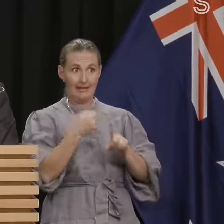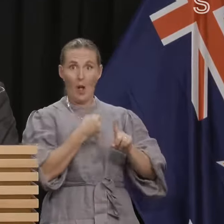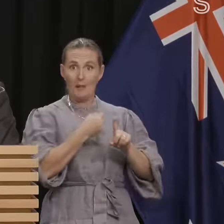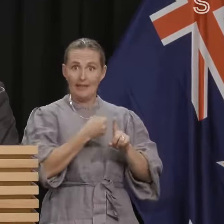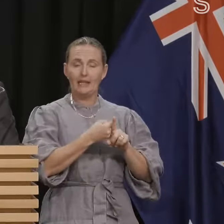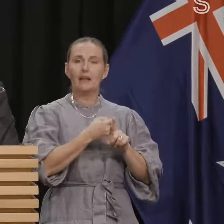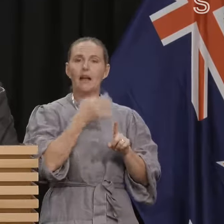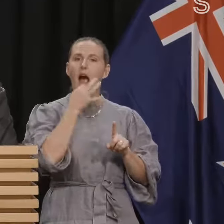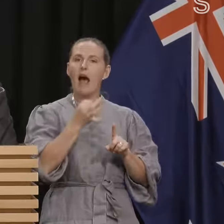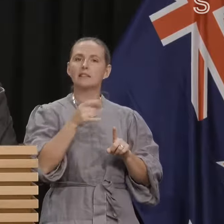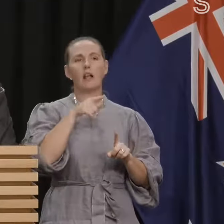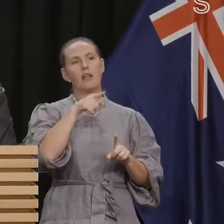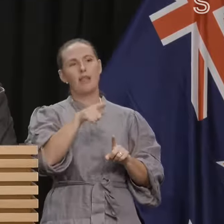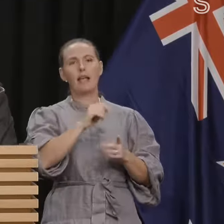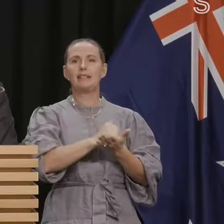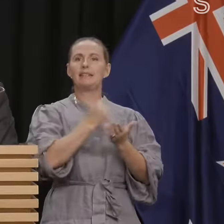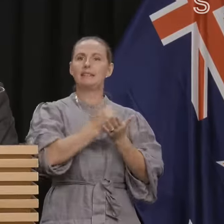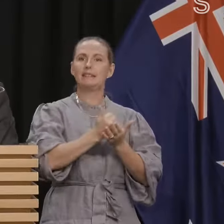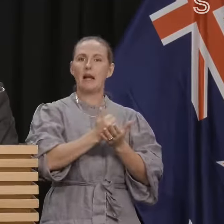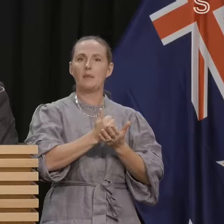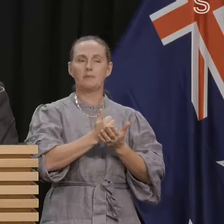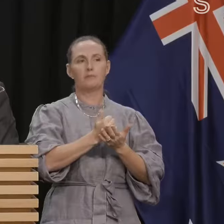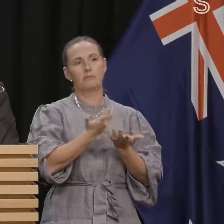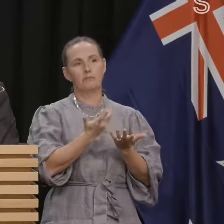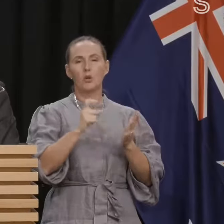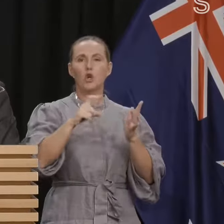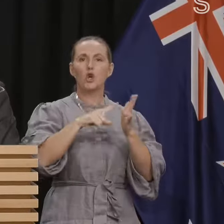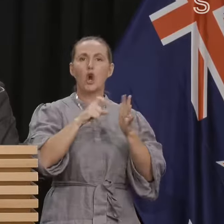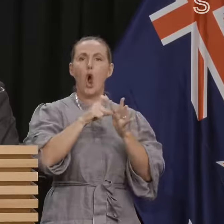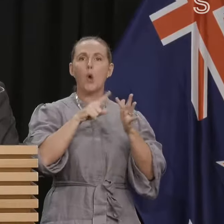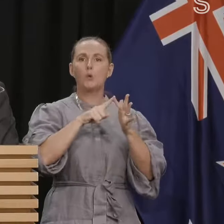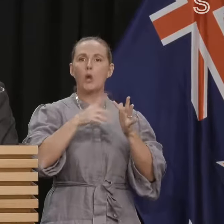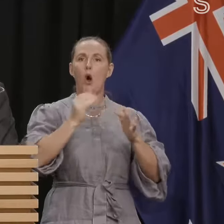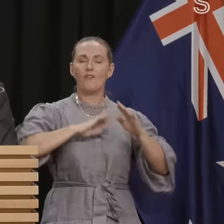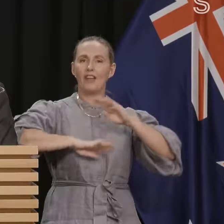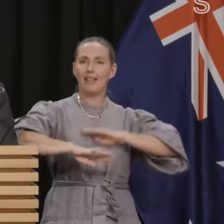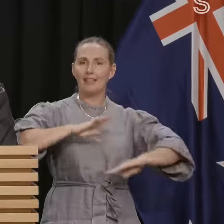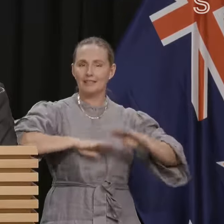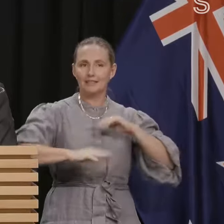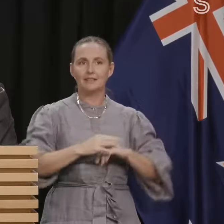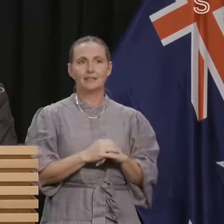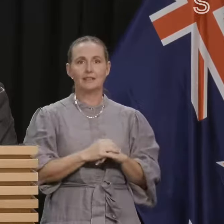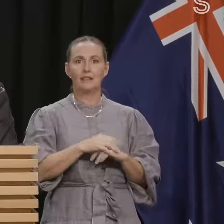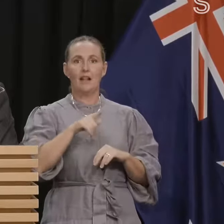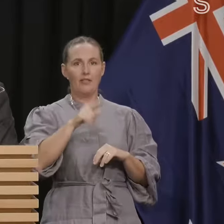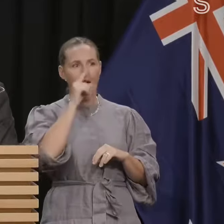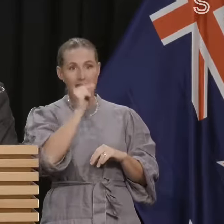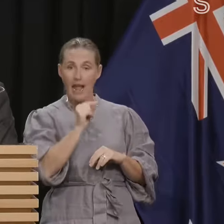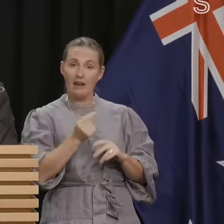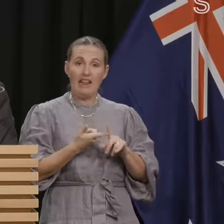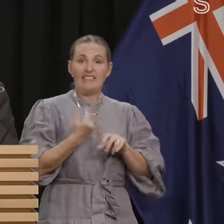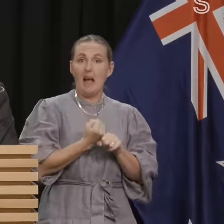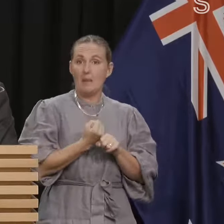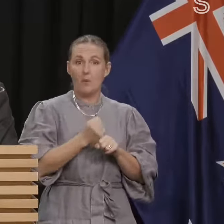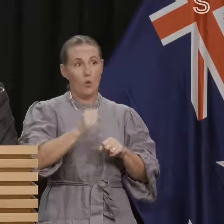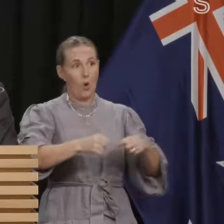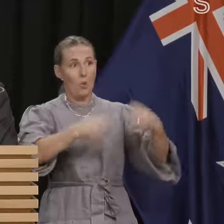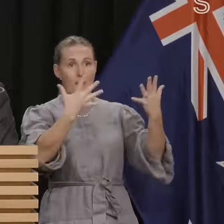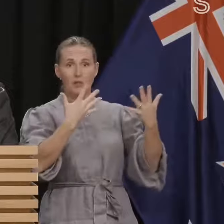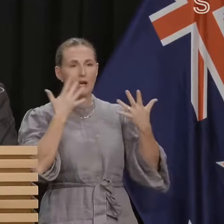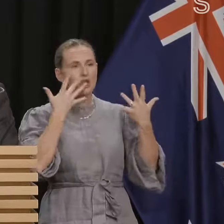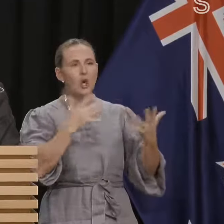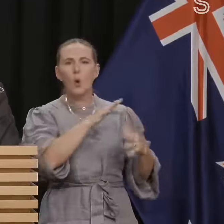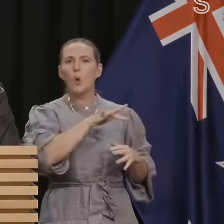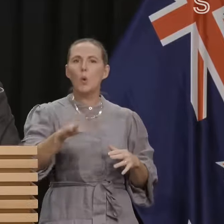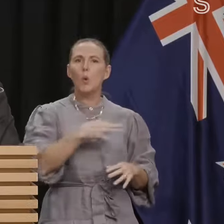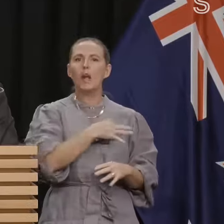enhance transparency, for example, by including the names of the clients that they represent on their websites. Others involved in